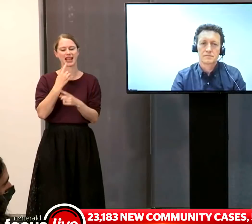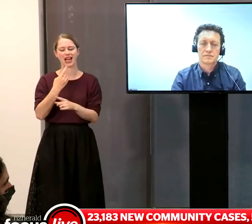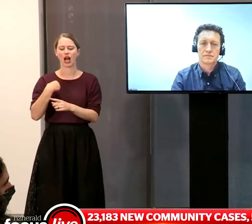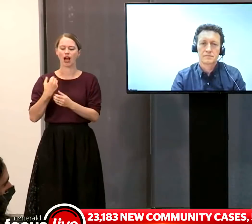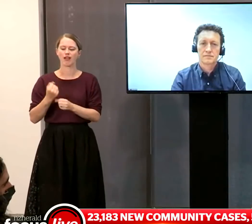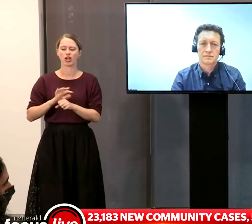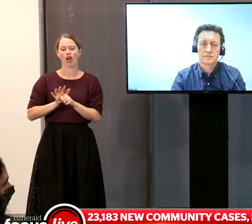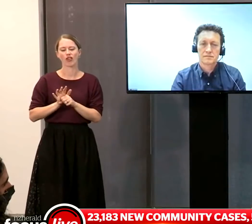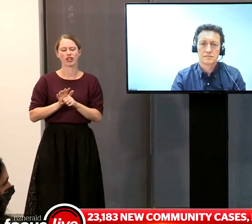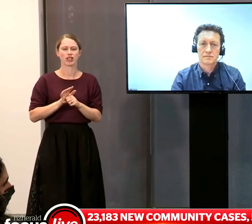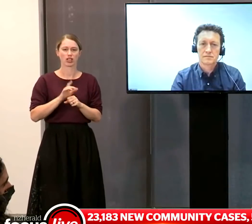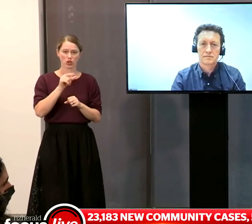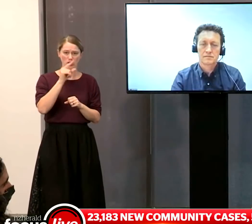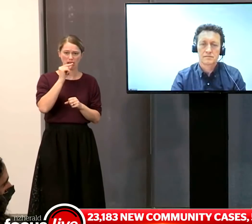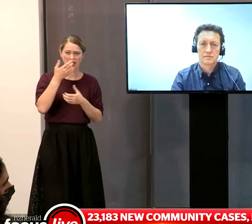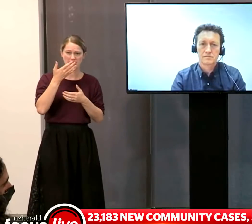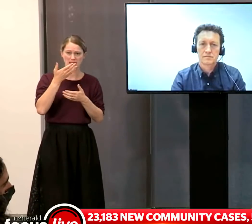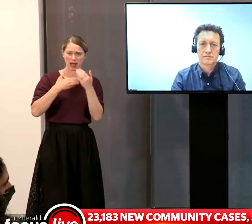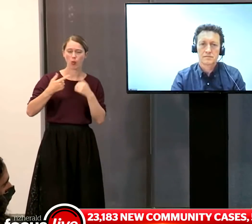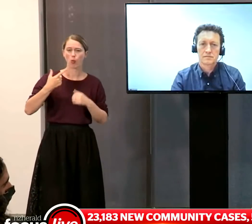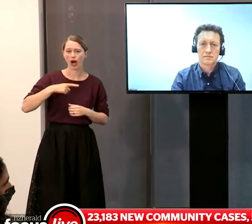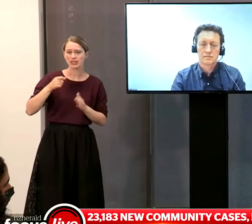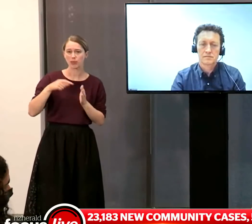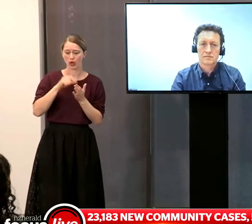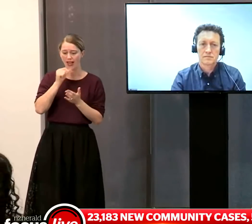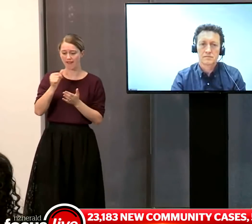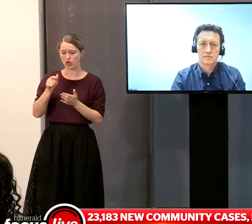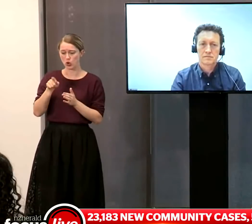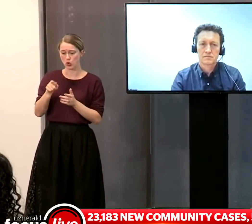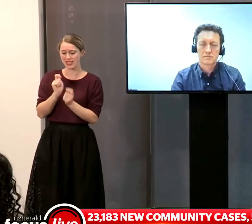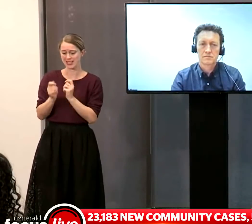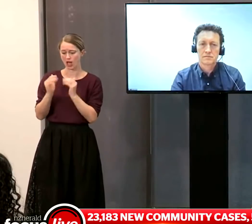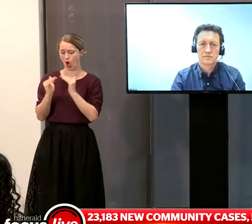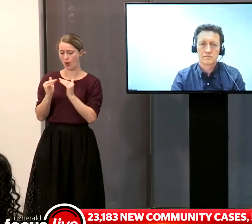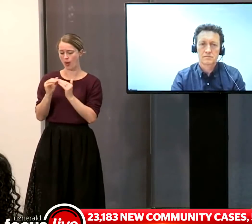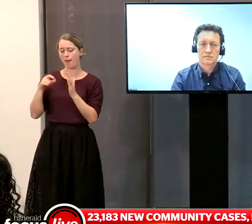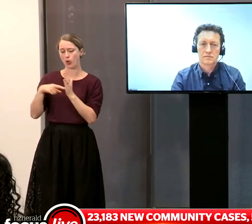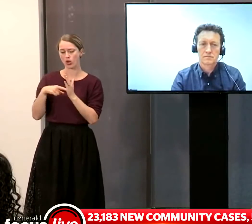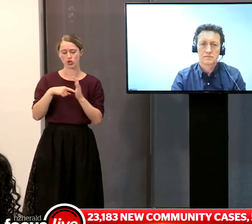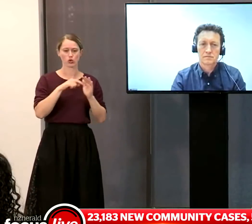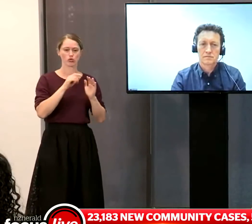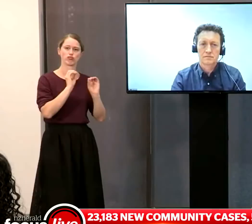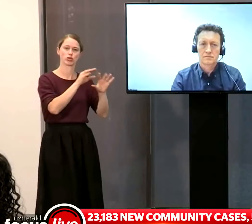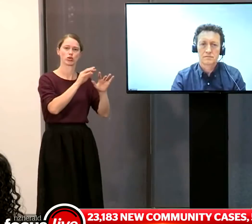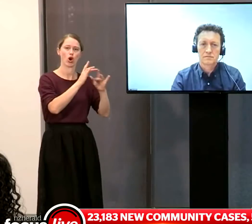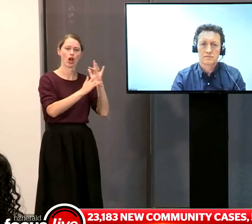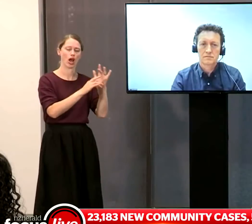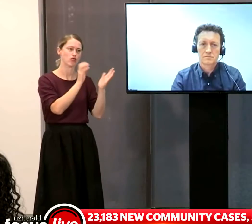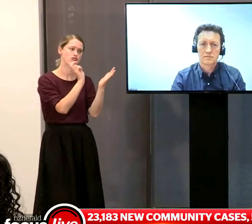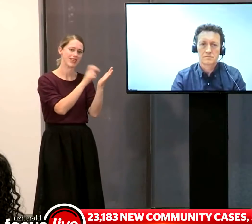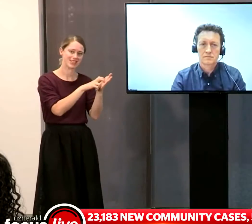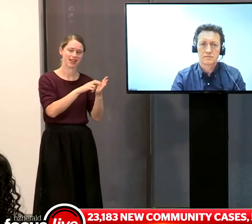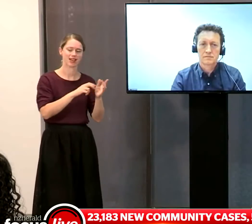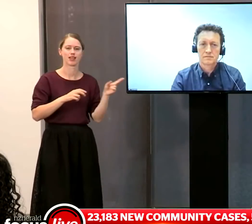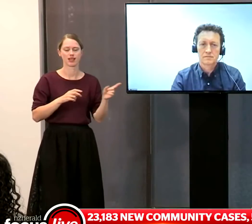positive rat test. Can you just outline why it's important that people do still register that? So there are two reasons why it's important. First of all, it